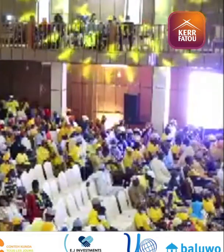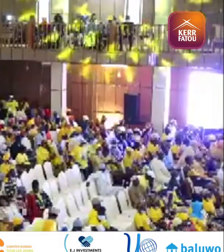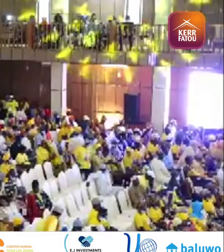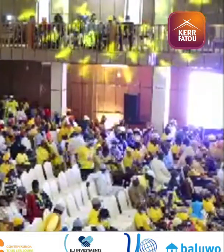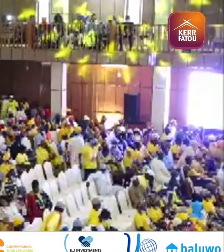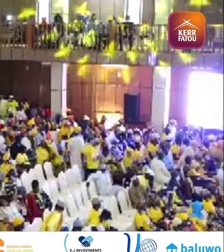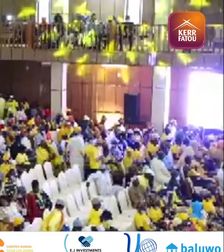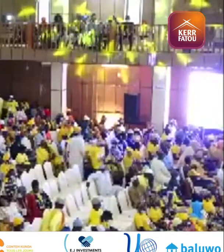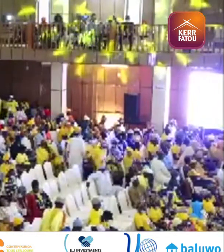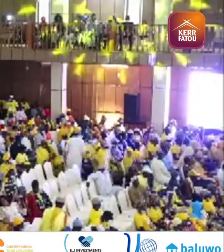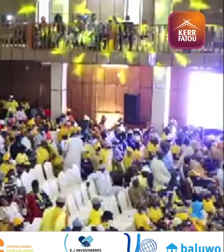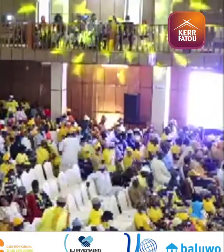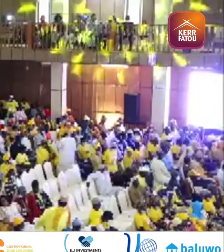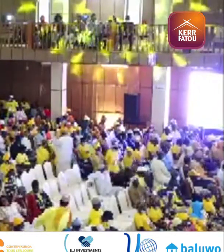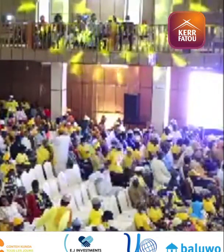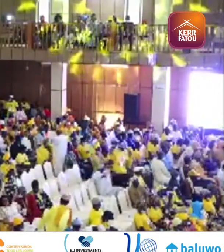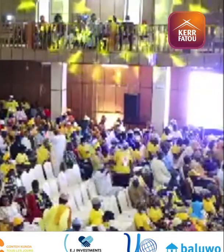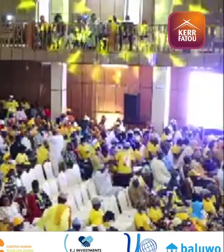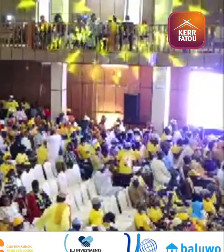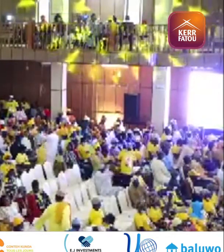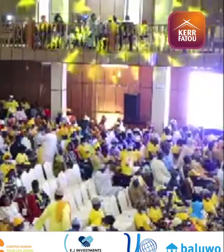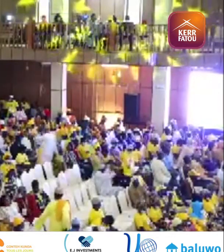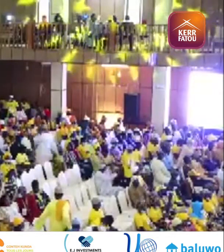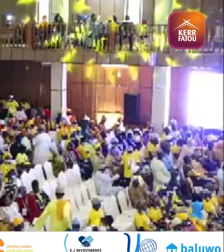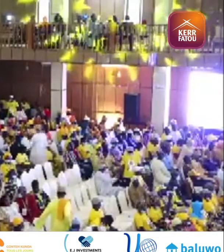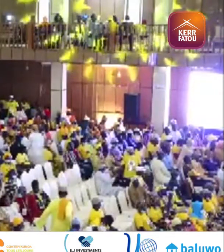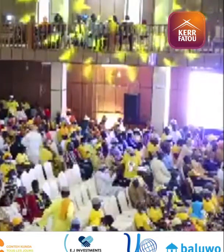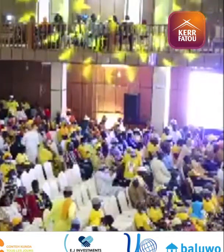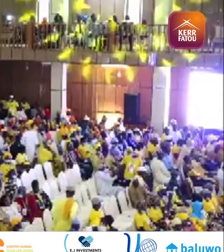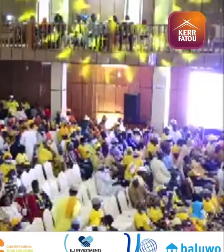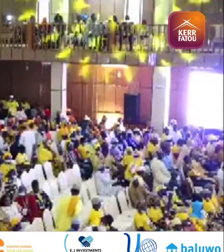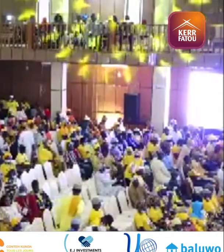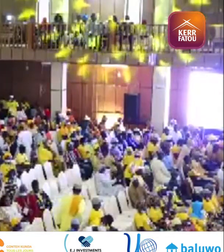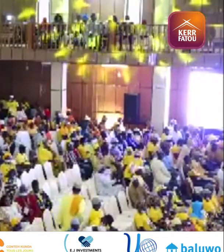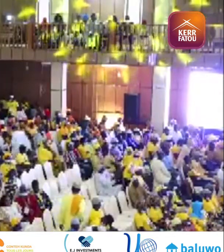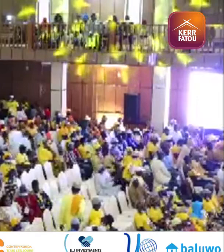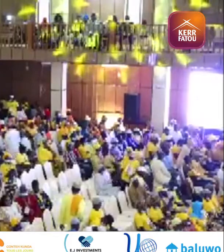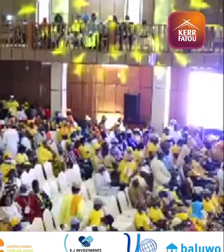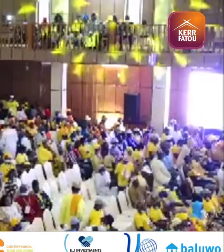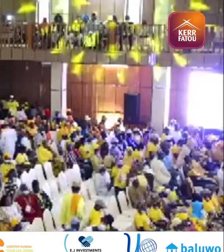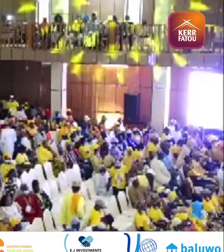grand ceremony that took place was in Sanyang on the 30th of October,